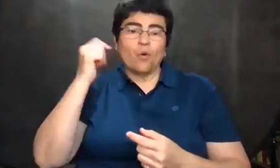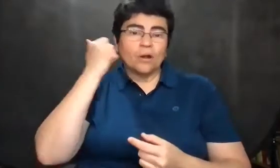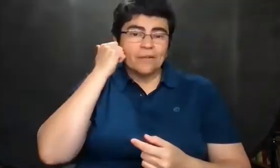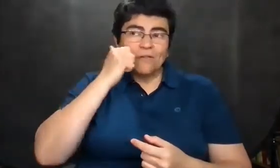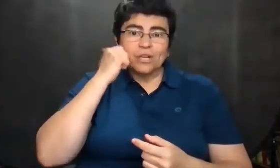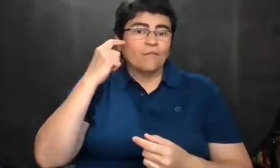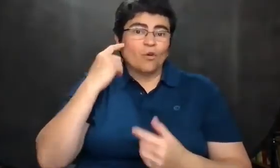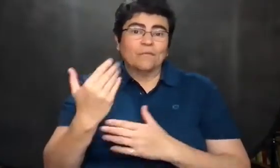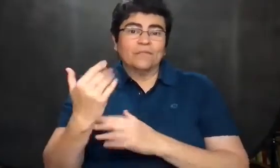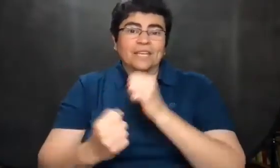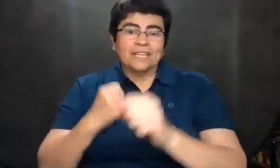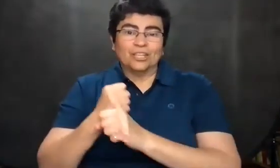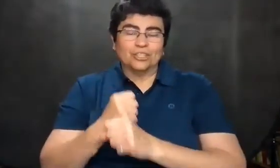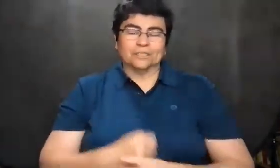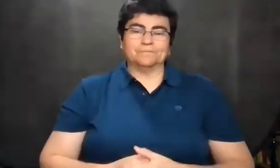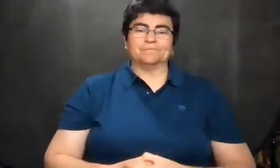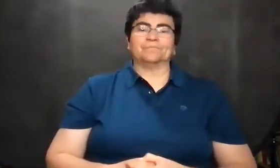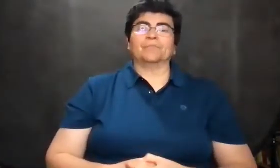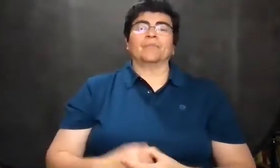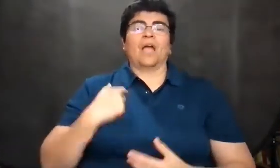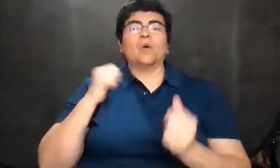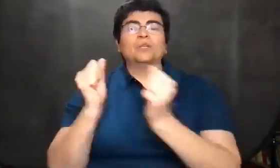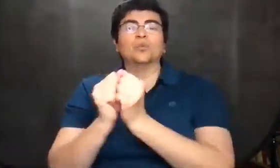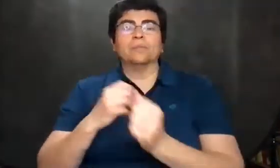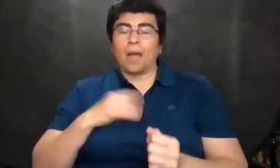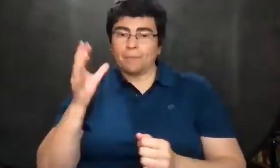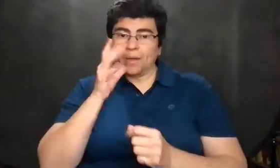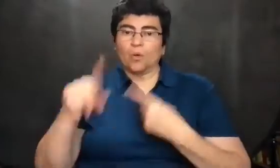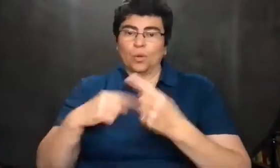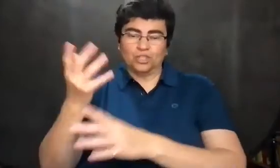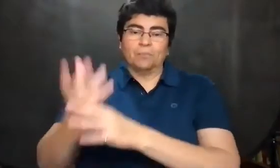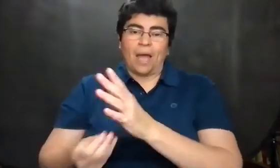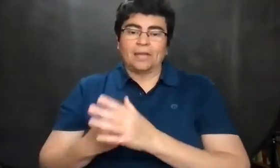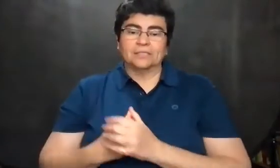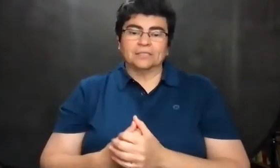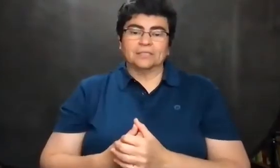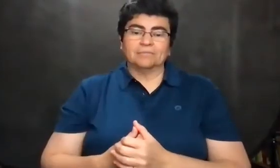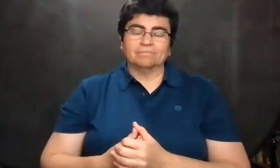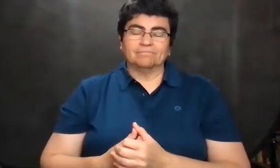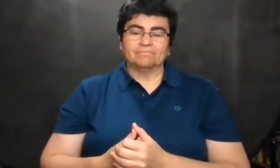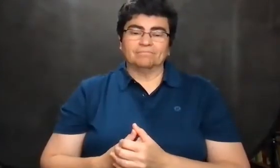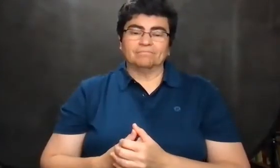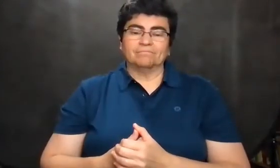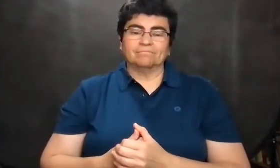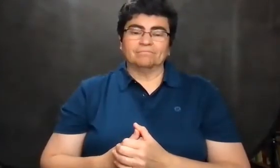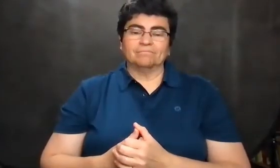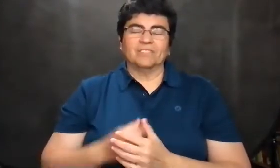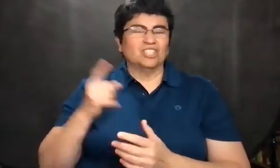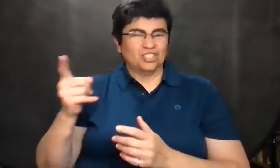and I was with my mother when she passed, and she went exactly the way she wanted